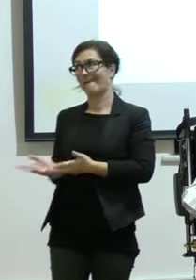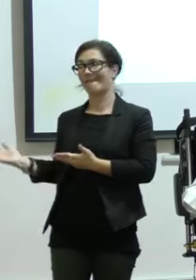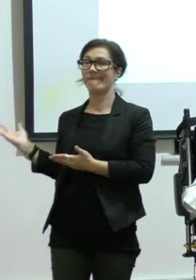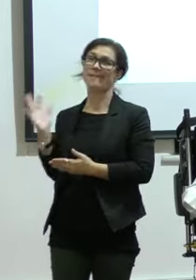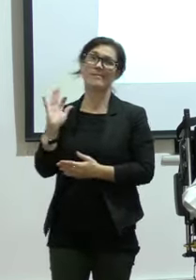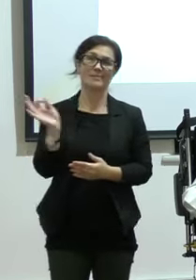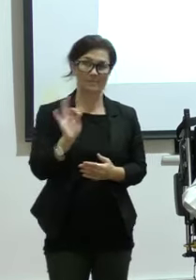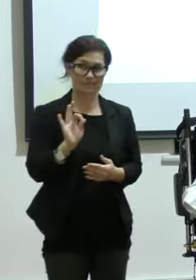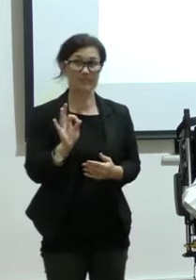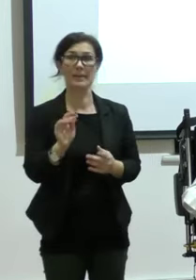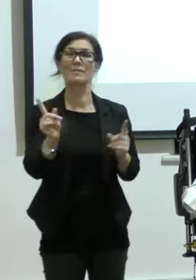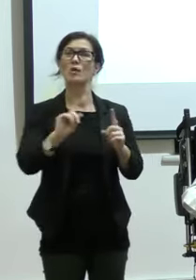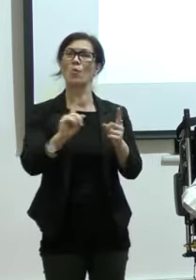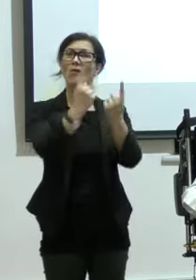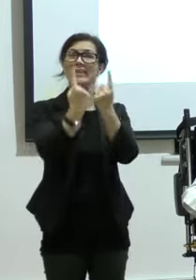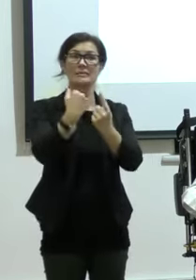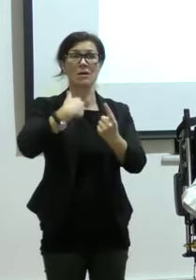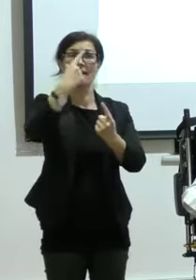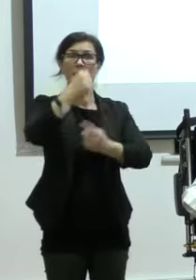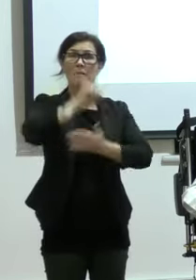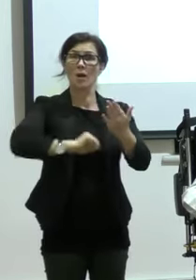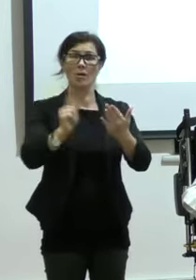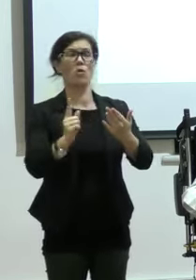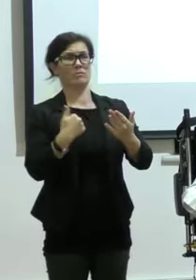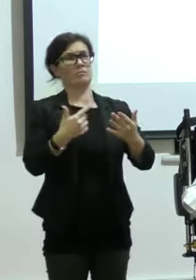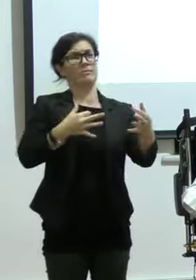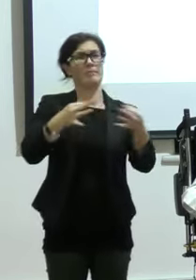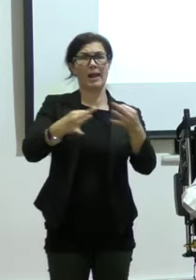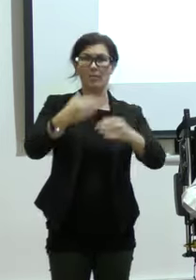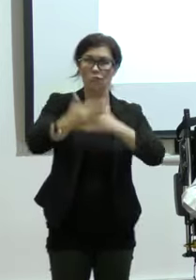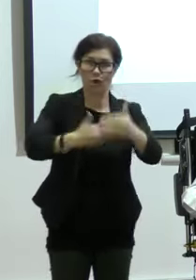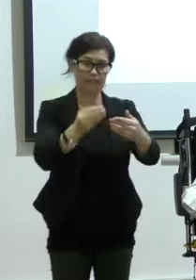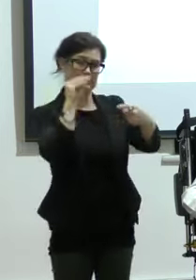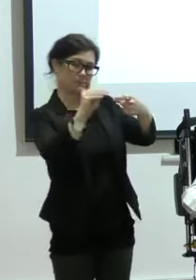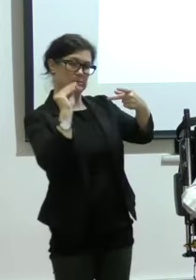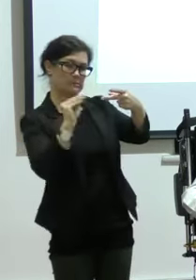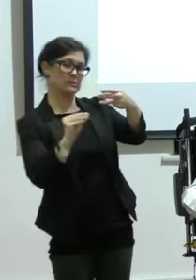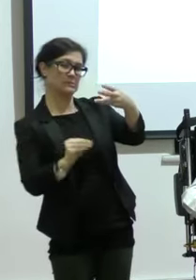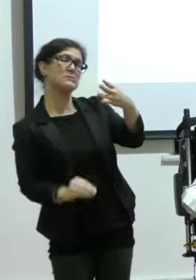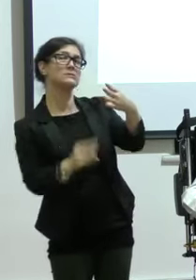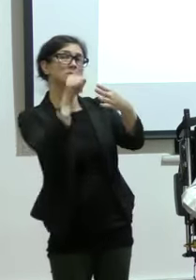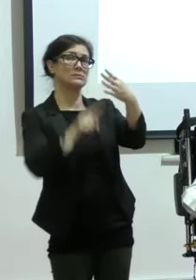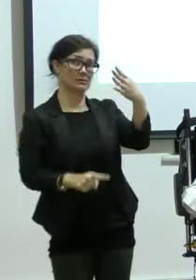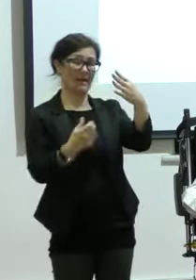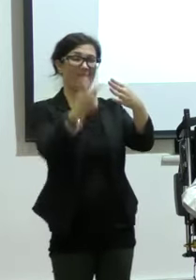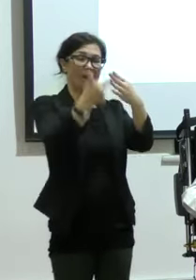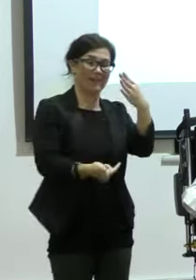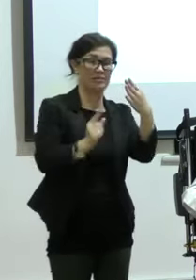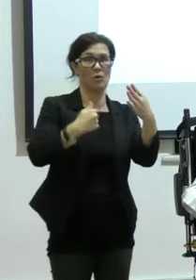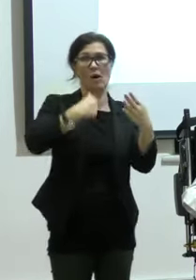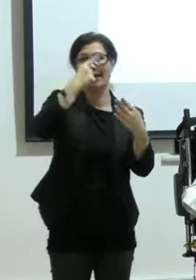determined during the planning process. So you have to make sure that you're spending the right things using your money in your